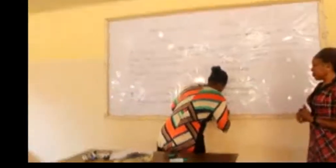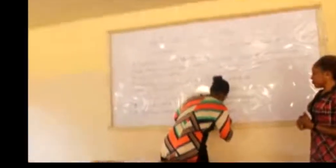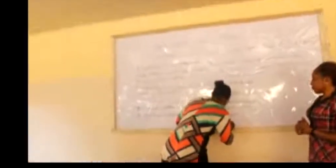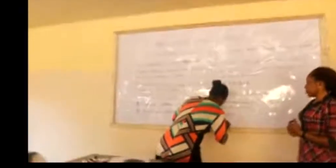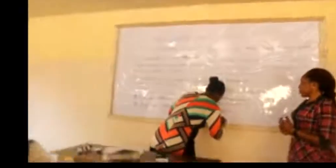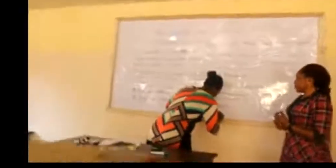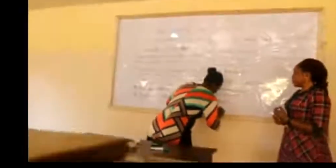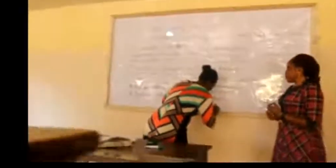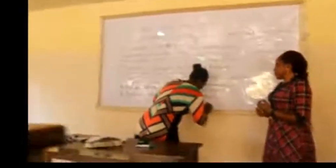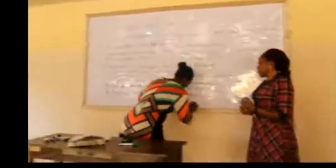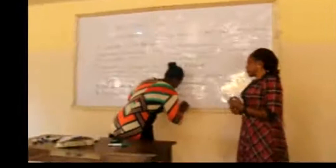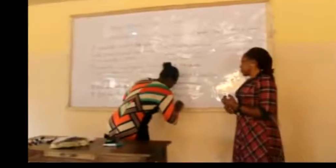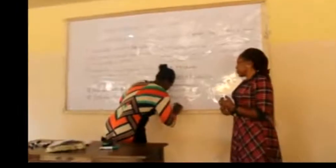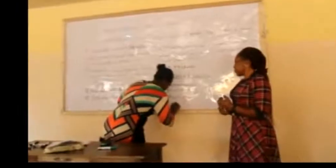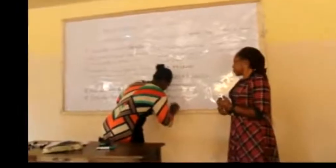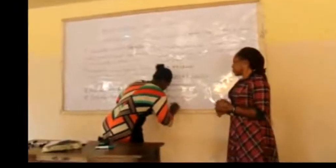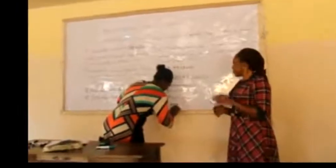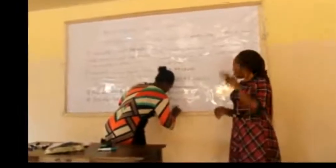Geographic Information System.